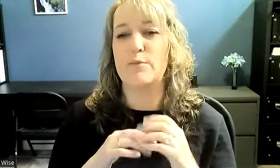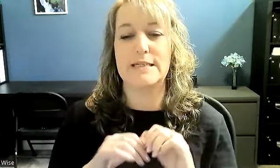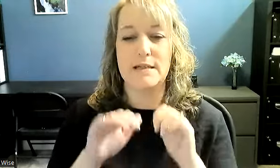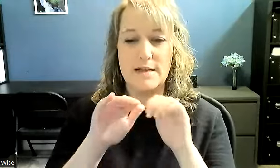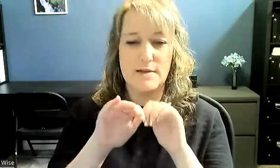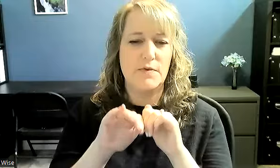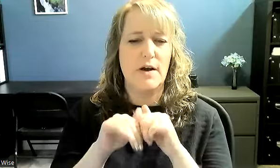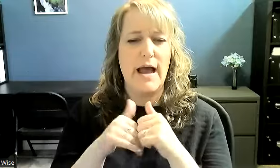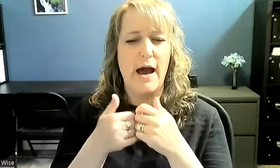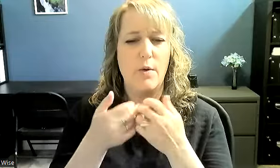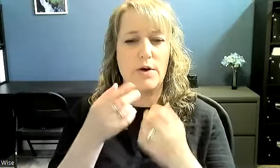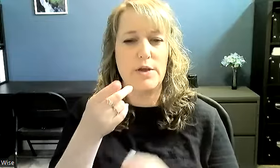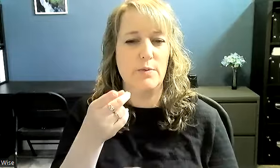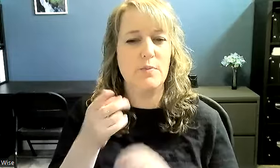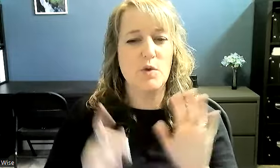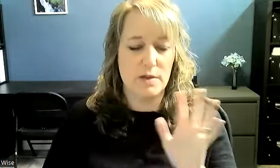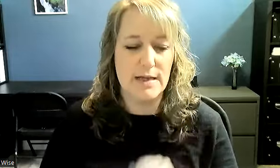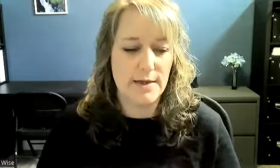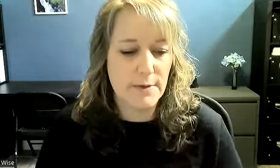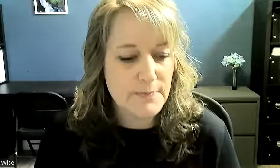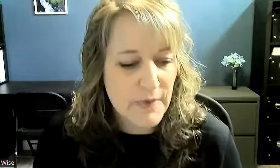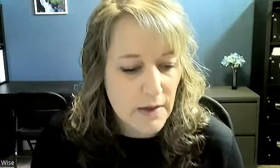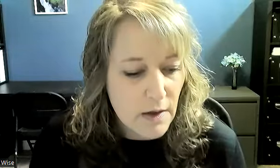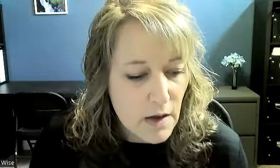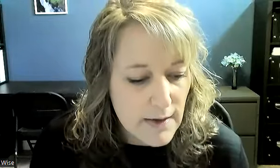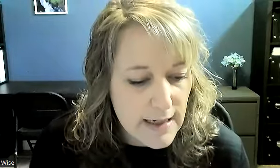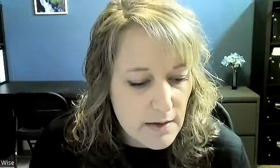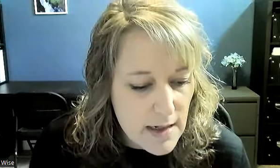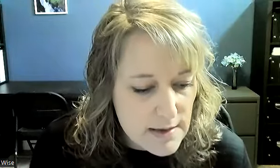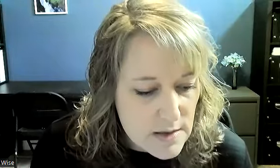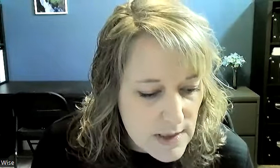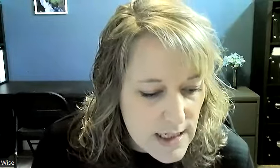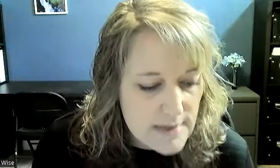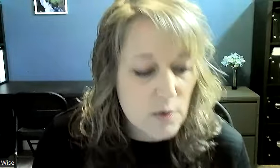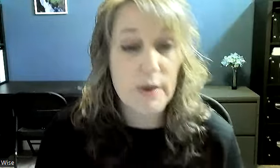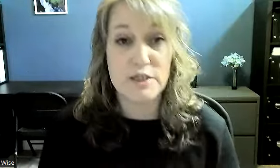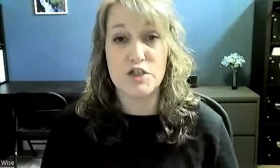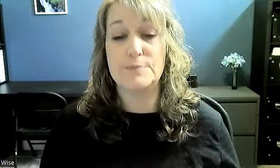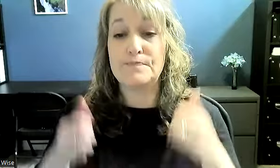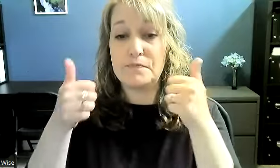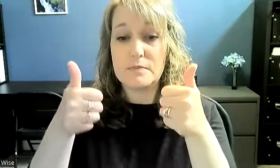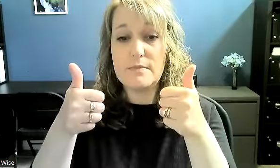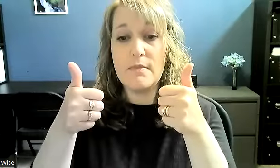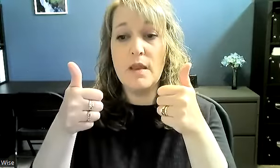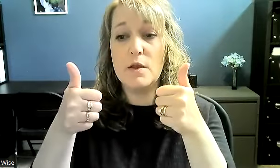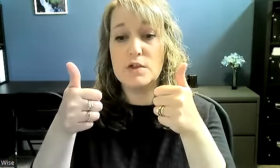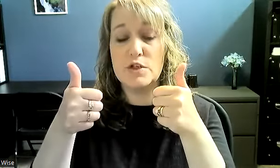movement. It's a lot softer. How are you? We'll learn that later. All right, the next one is which. You want two thumbs